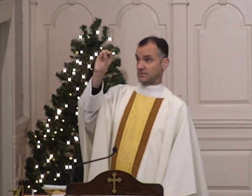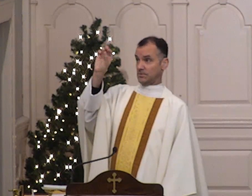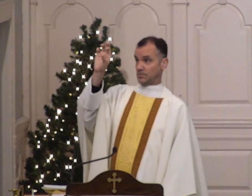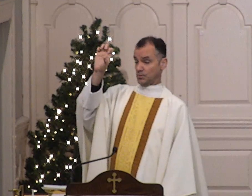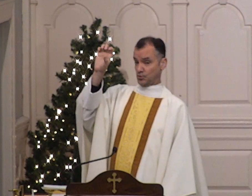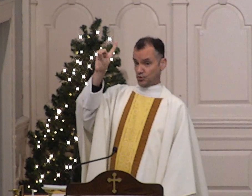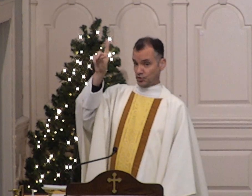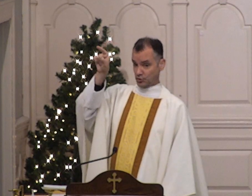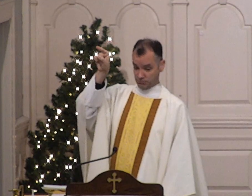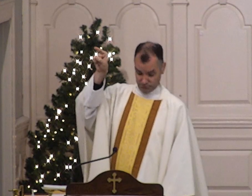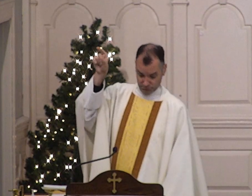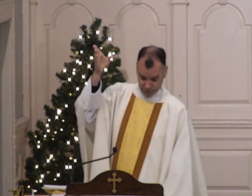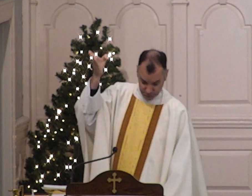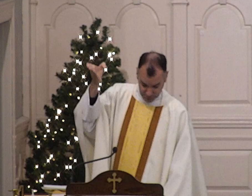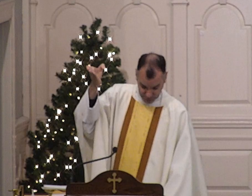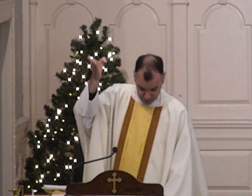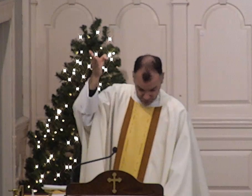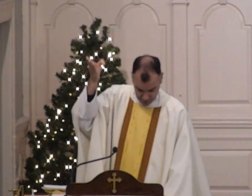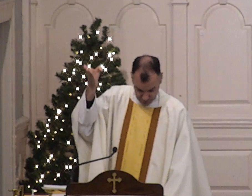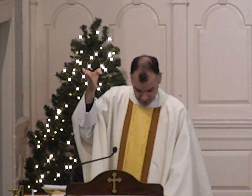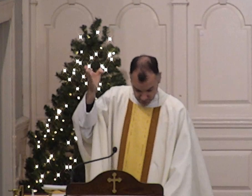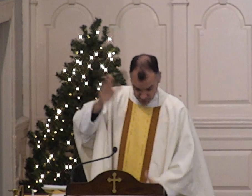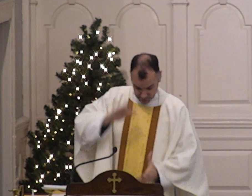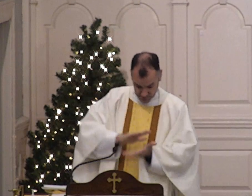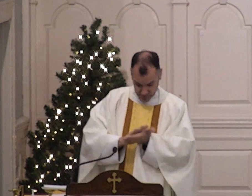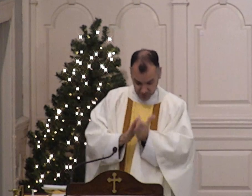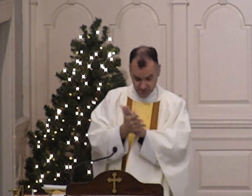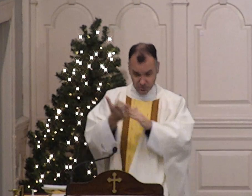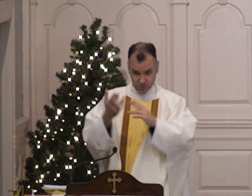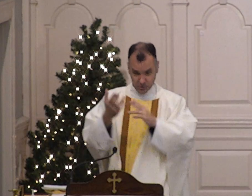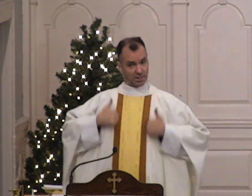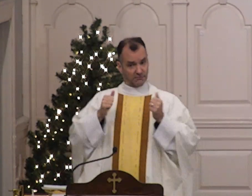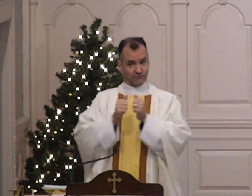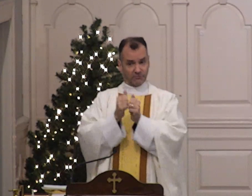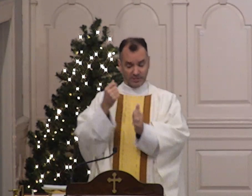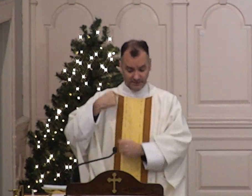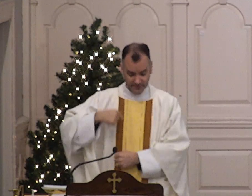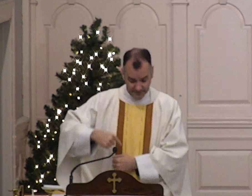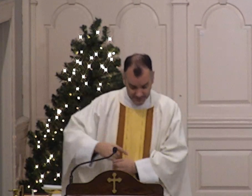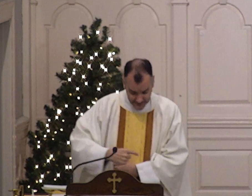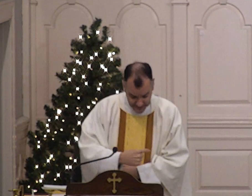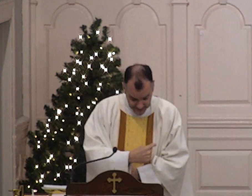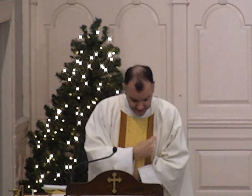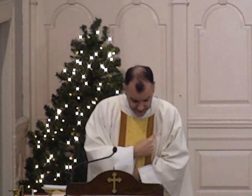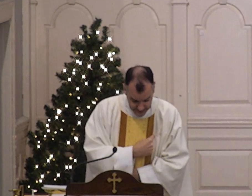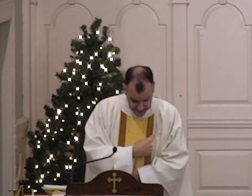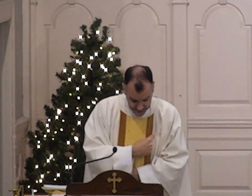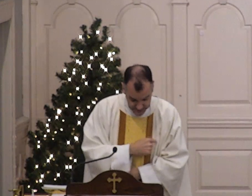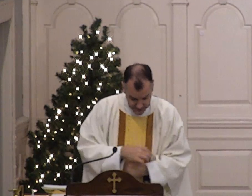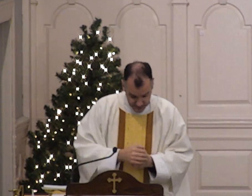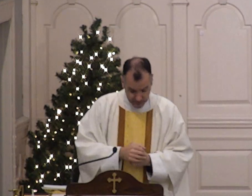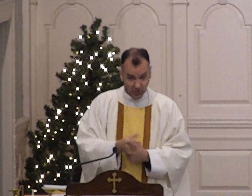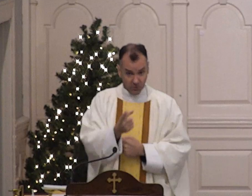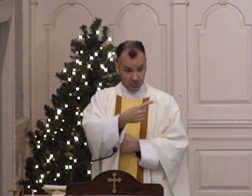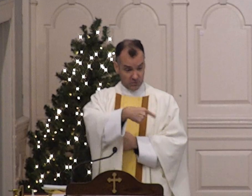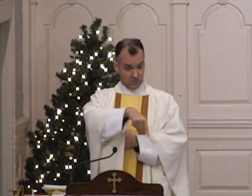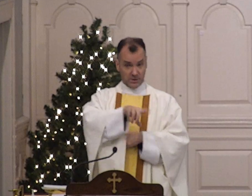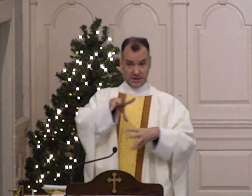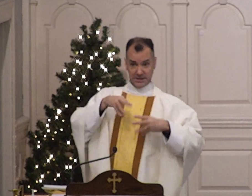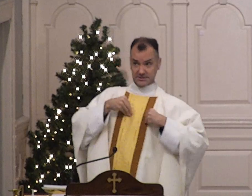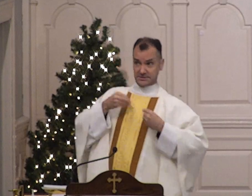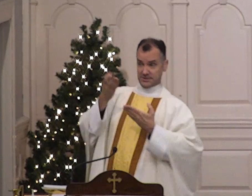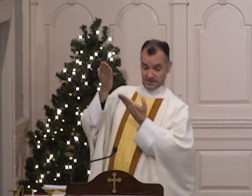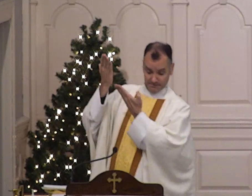The Word became flesh and dwelt among us. To those who accepted him, he gave power to become